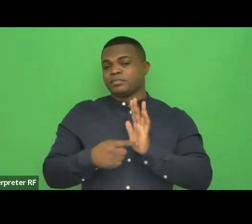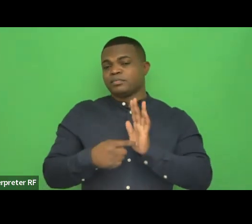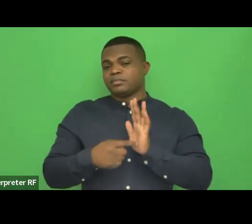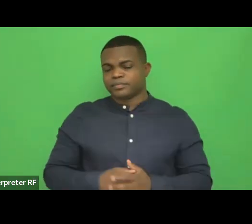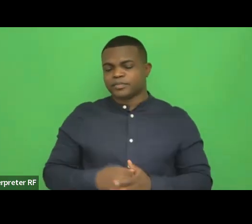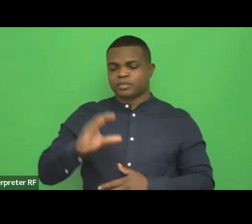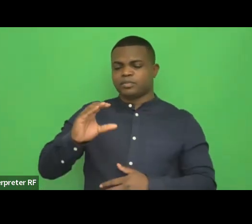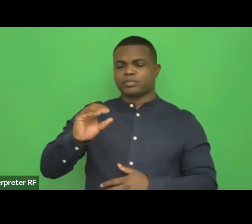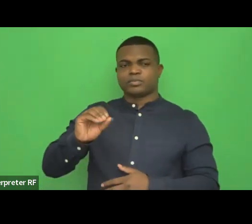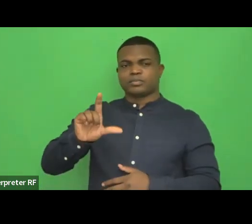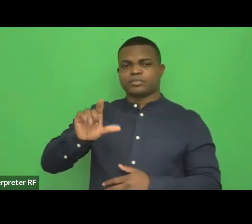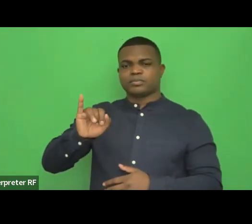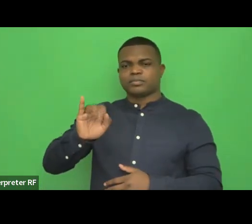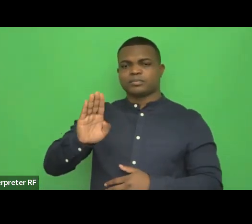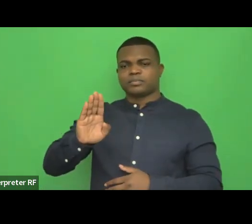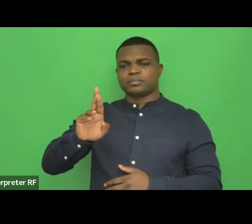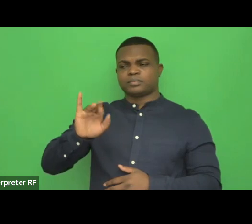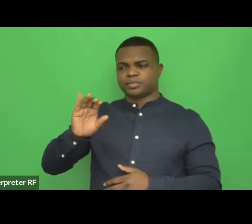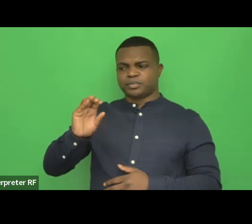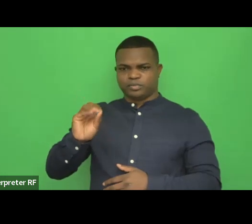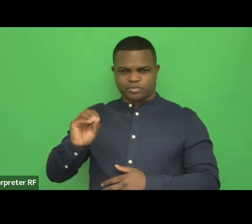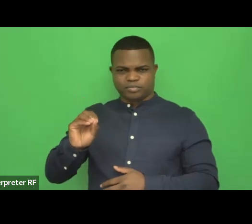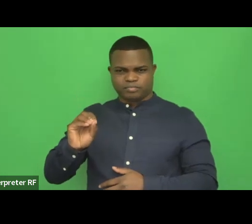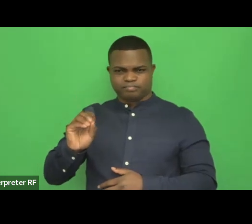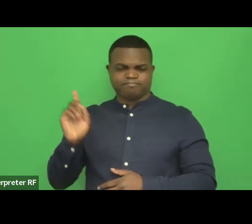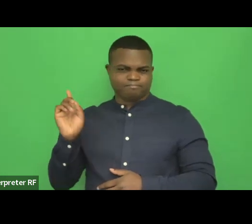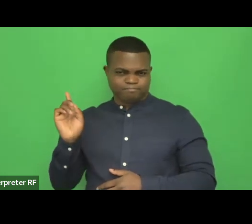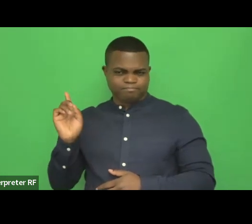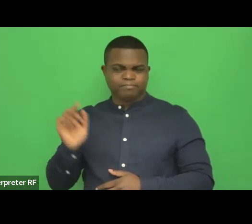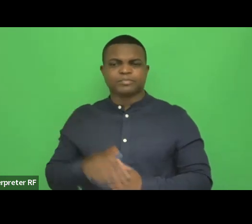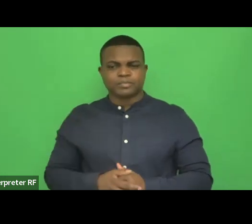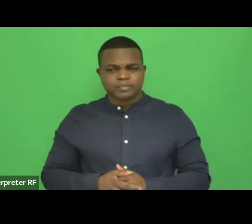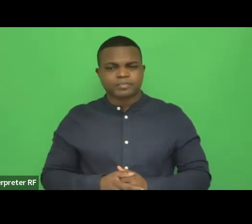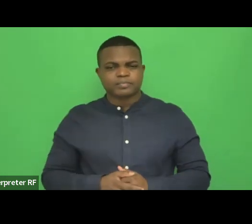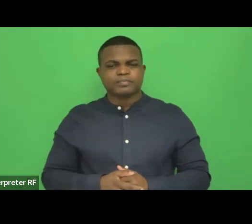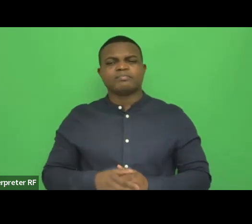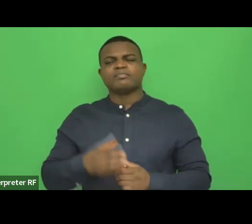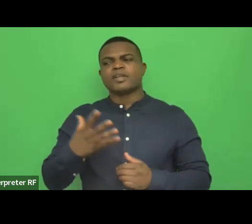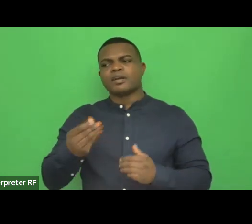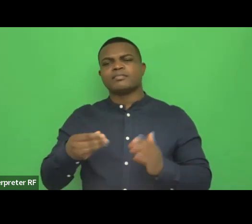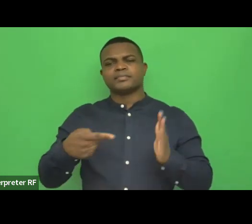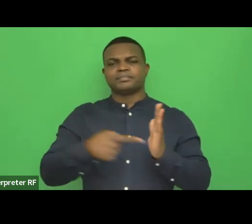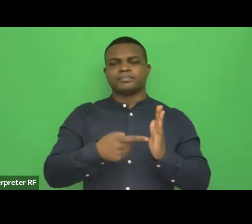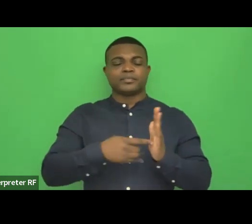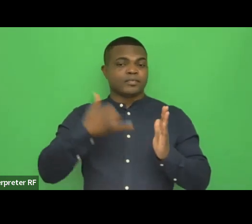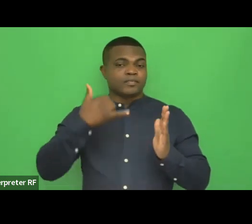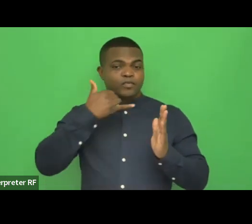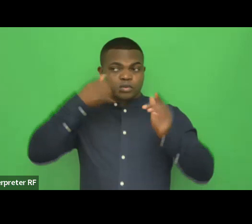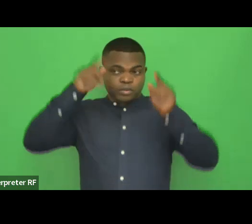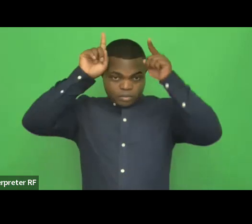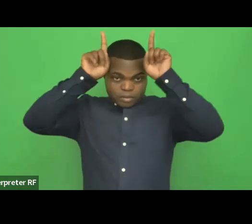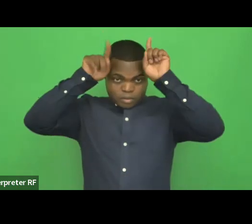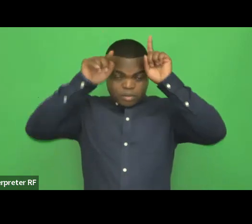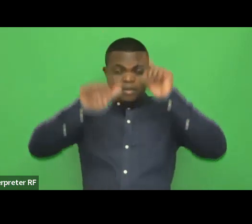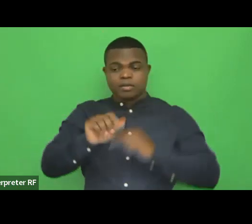app. So you're able to visit the website without installing any software and read the EPUB that you've just made